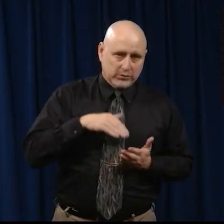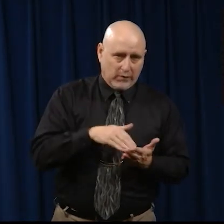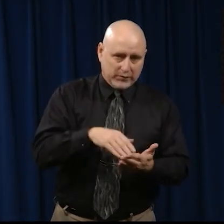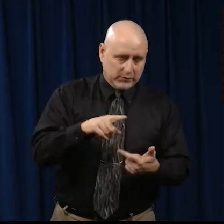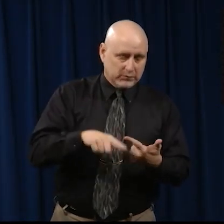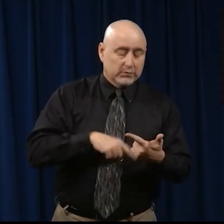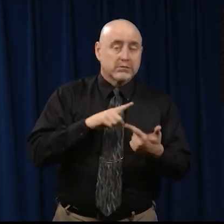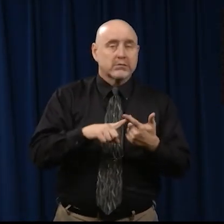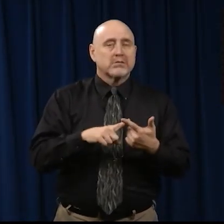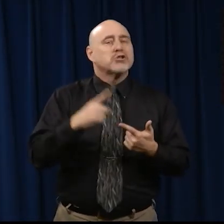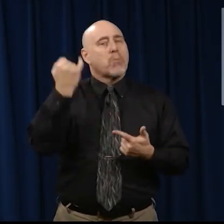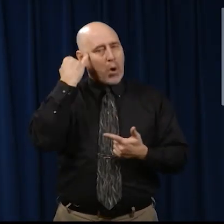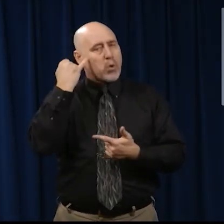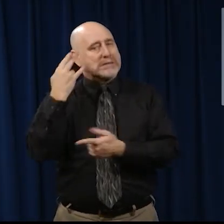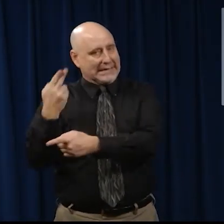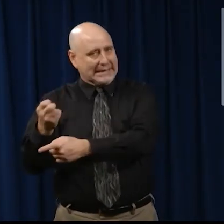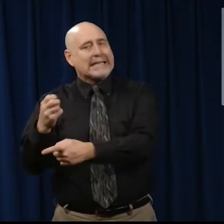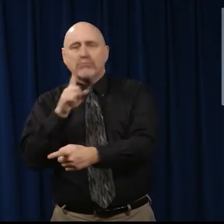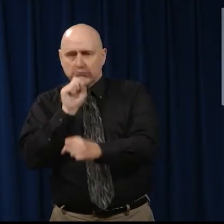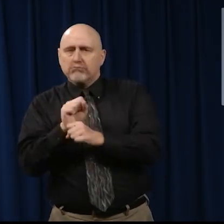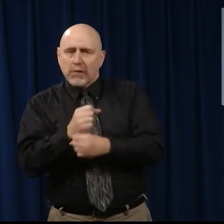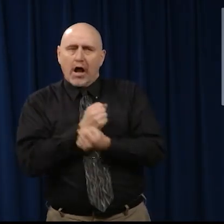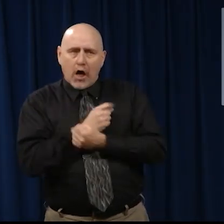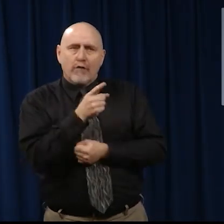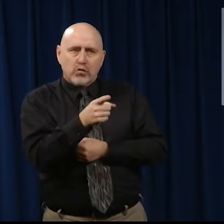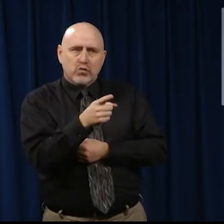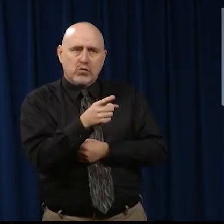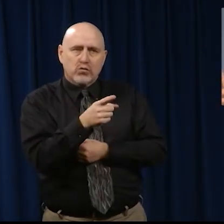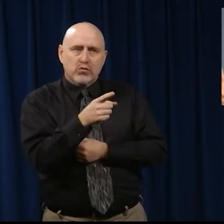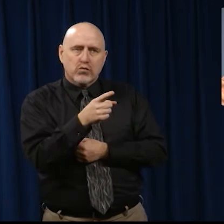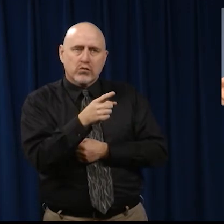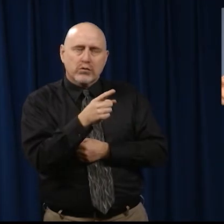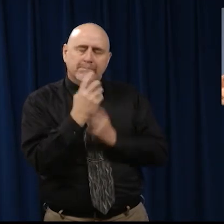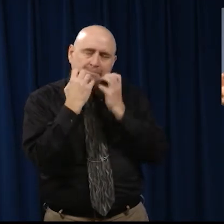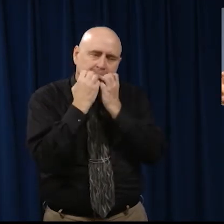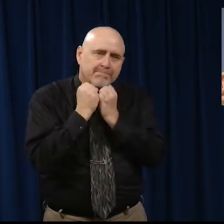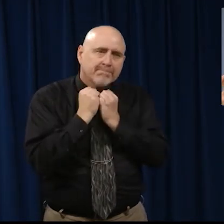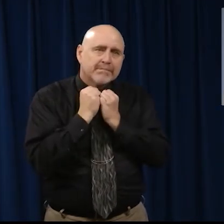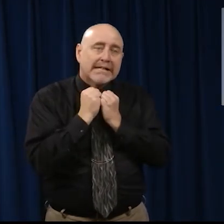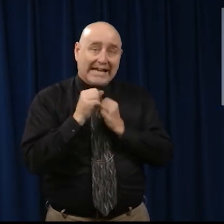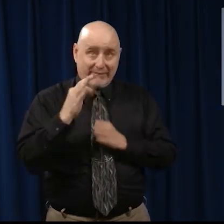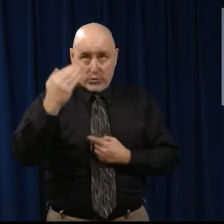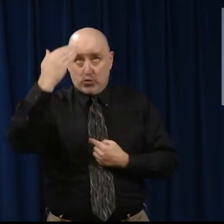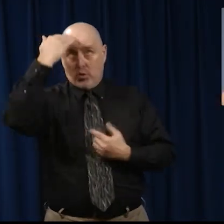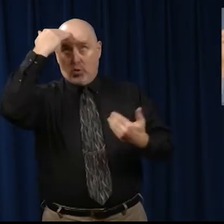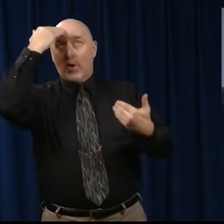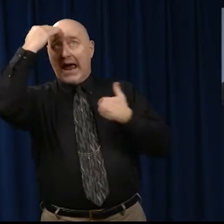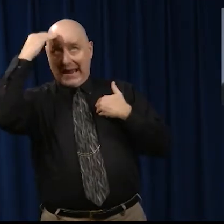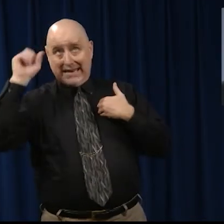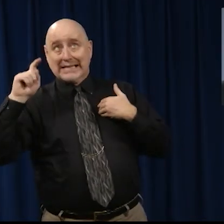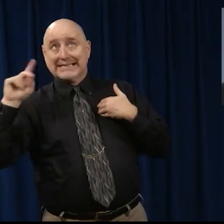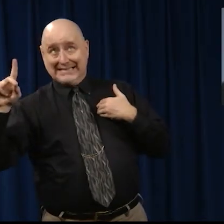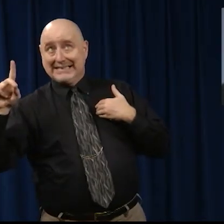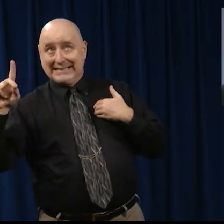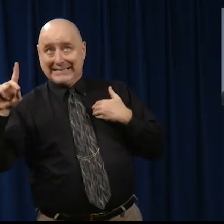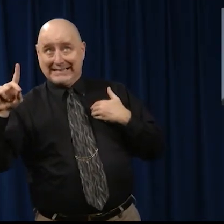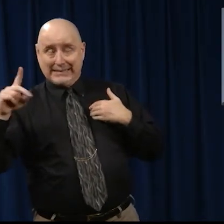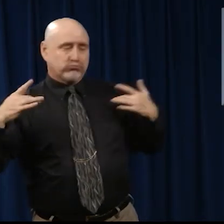false. But number two, let's say he did love you that much that if he knew he had a sexually transmitted